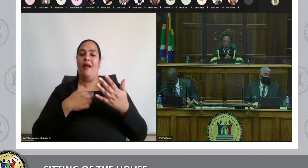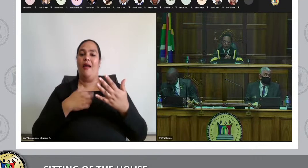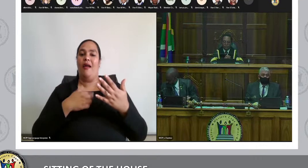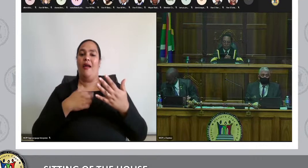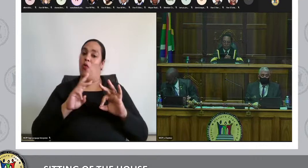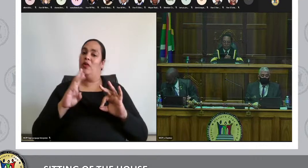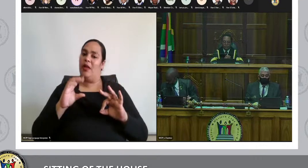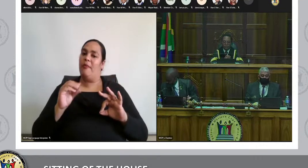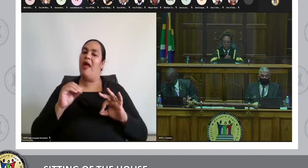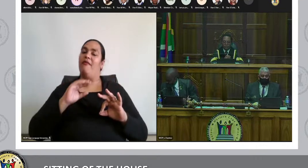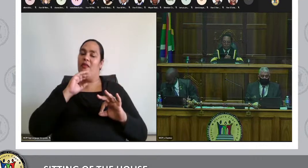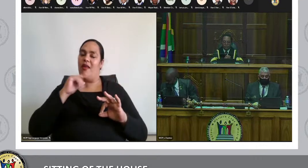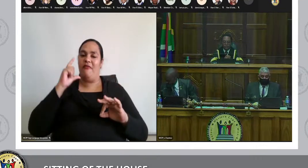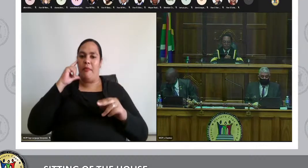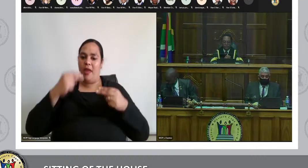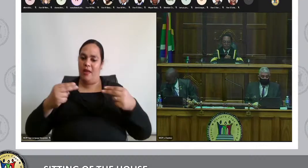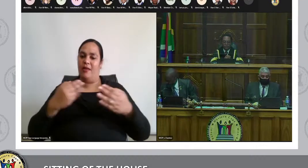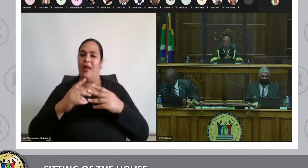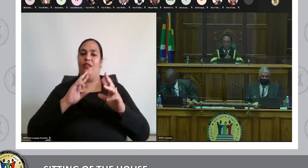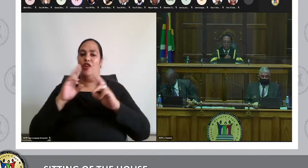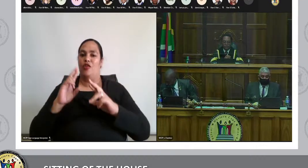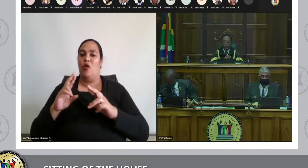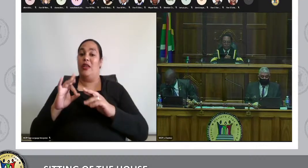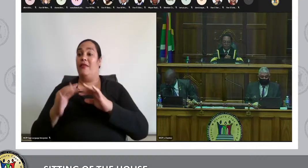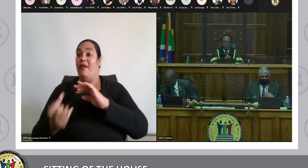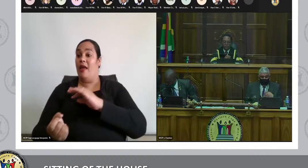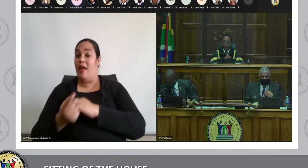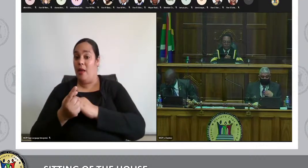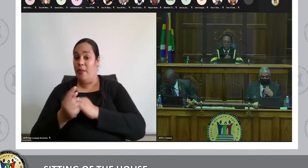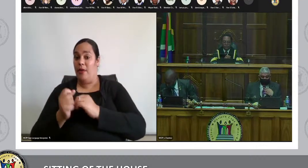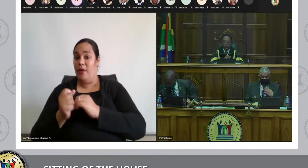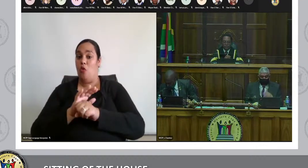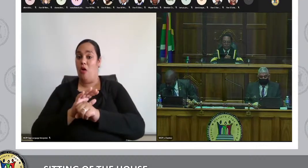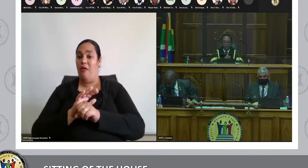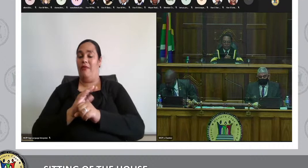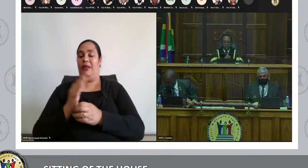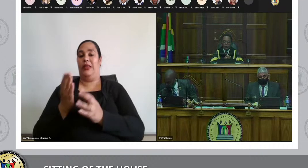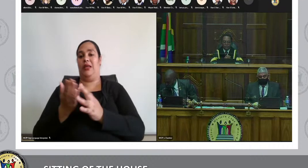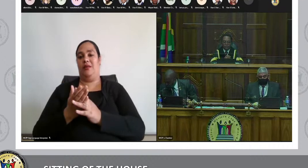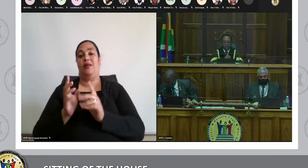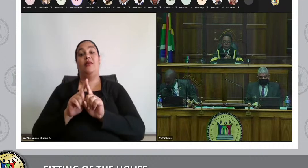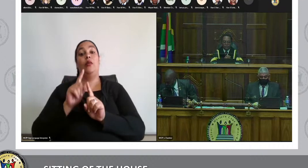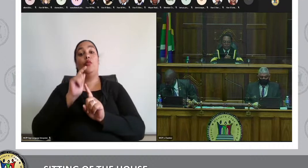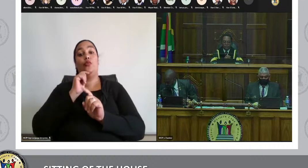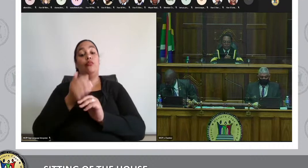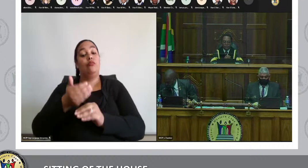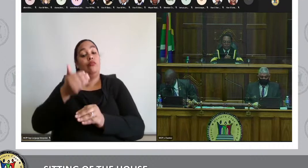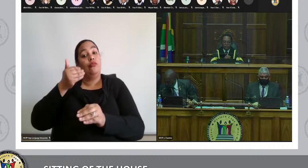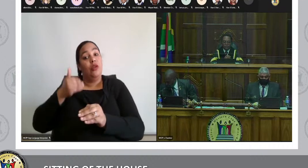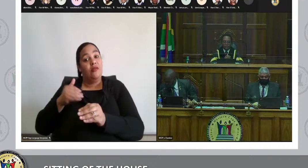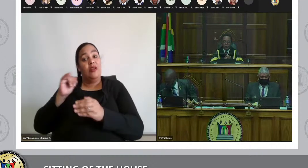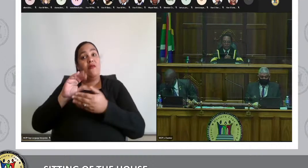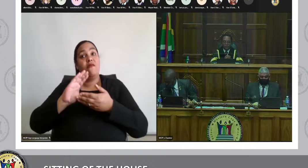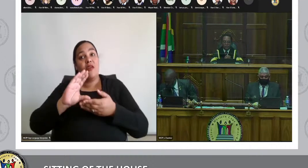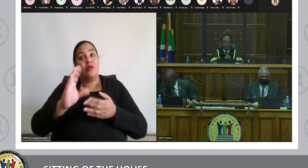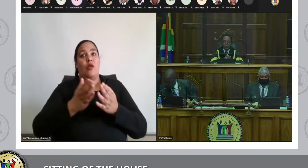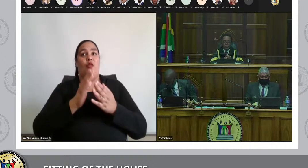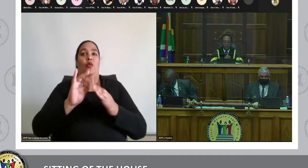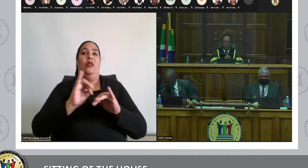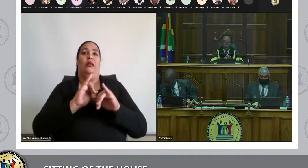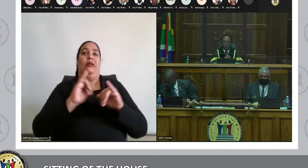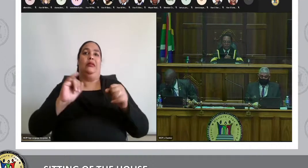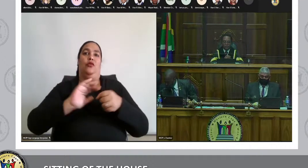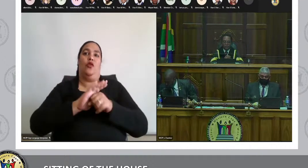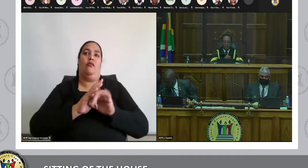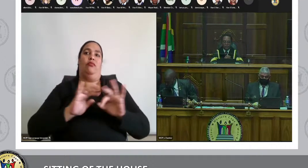has enough bed capacity to respond to the resurgence in COVID-19 cases, and through previous investments during this pandemic, we